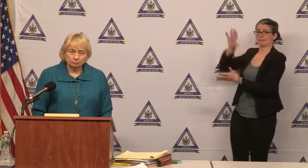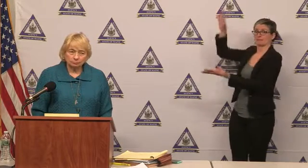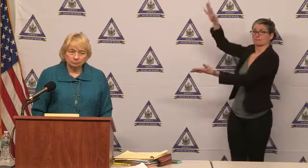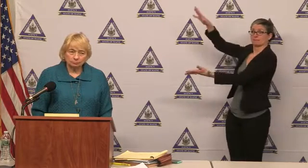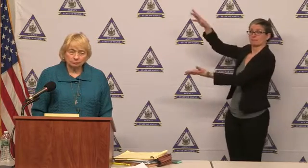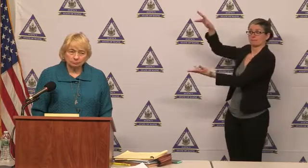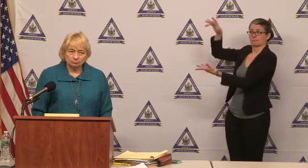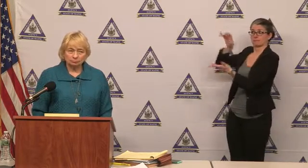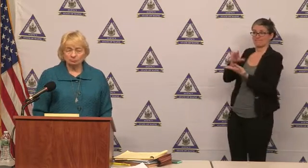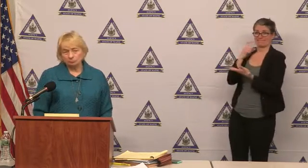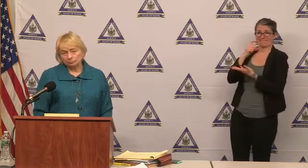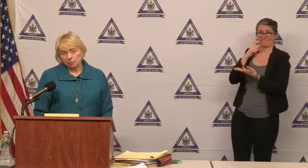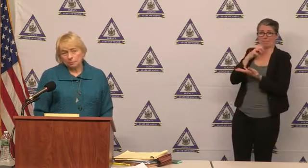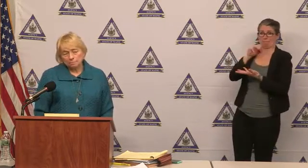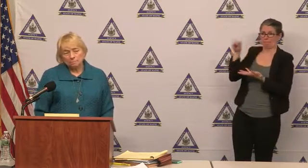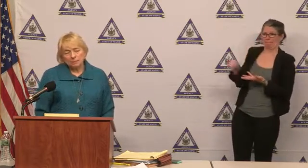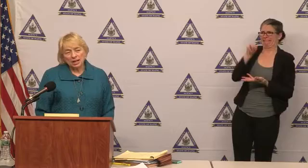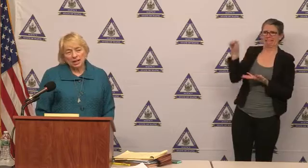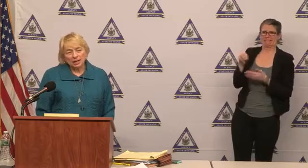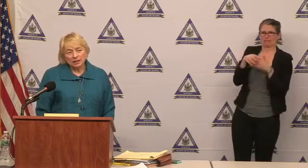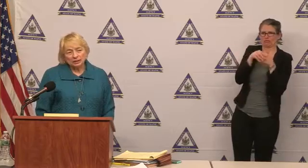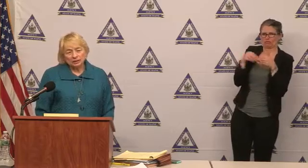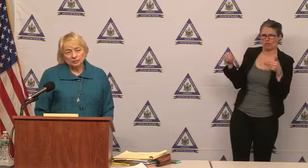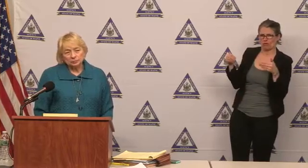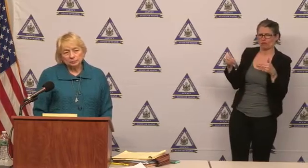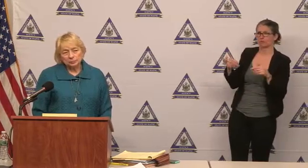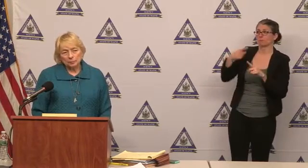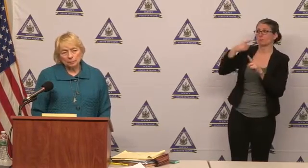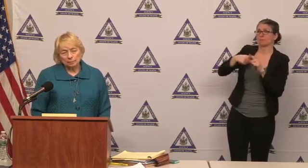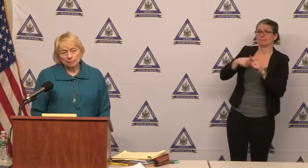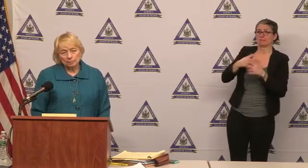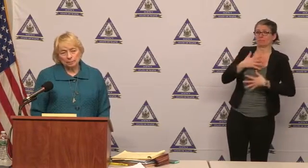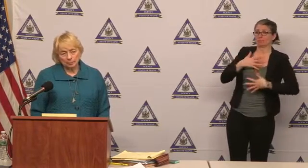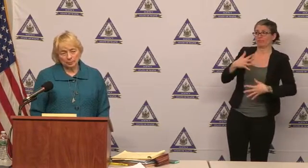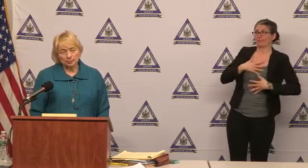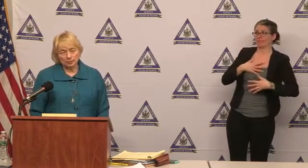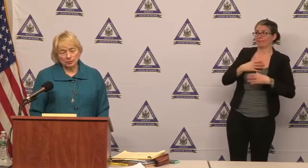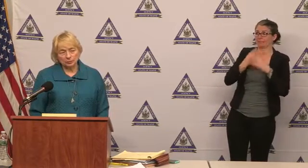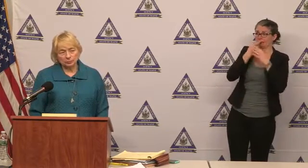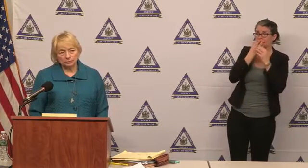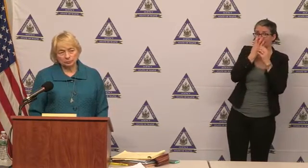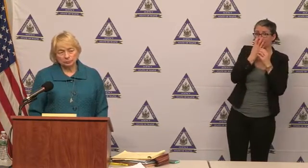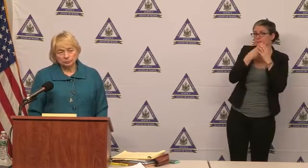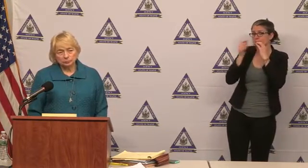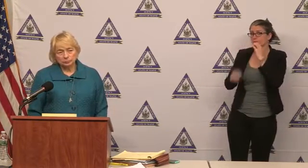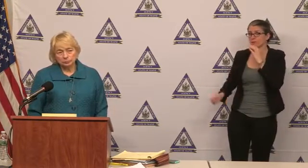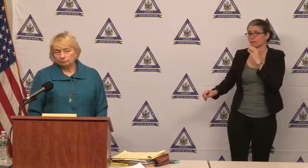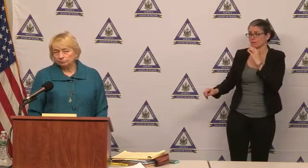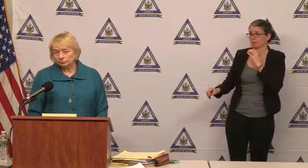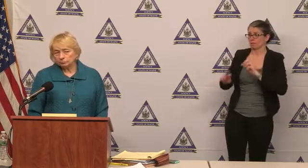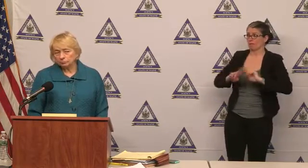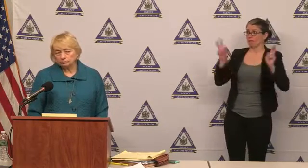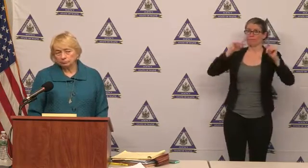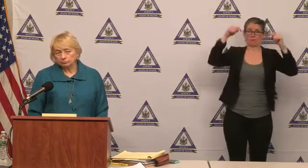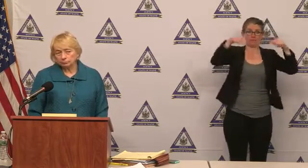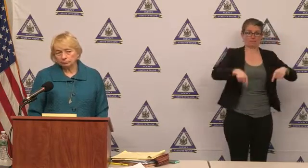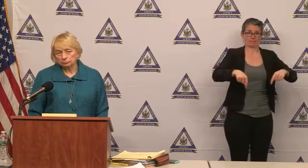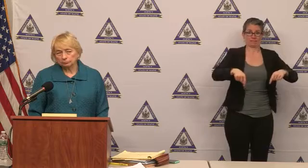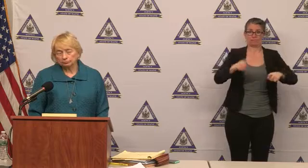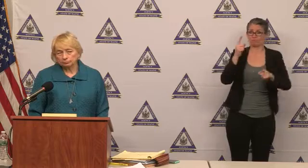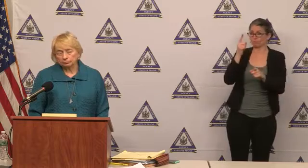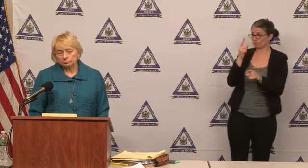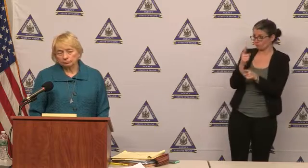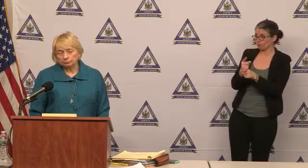and breathing assistance devices to prepare specifically for mass casualty events and infectious disease events with federal